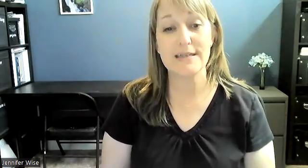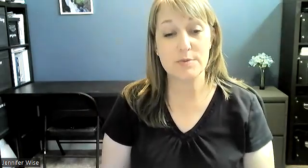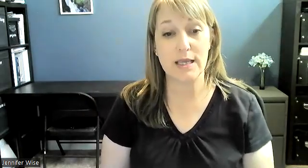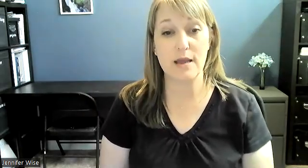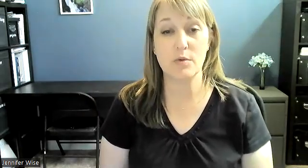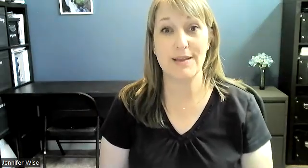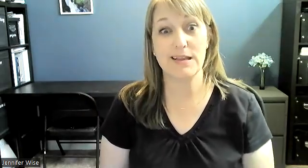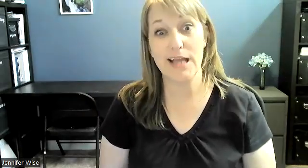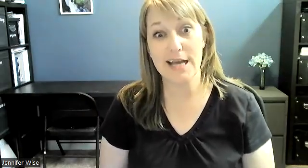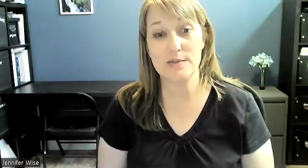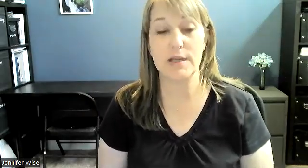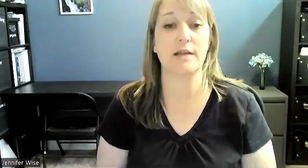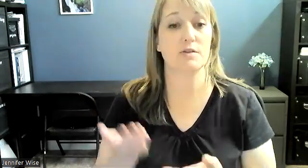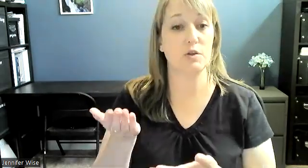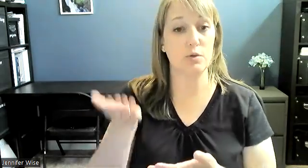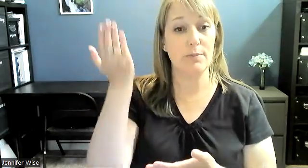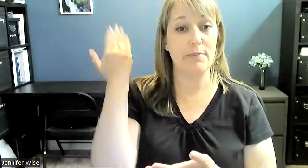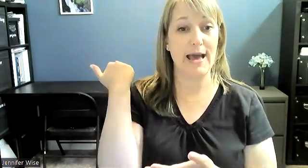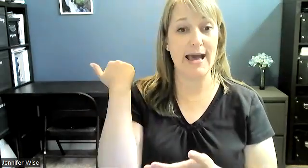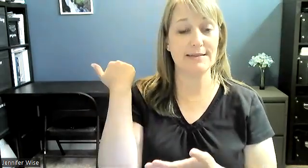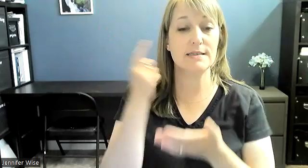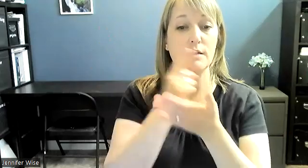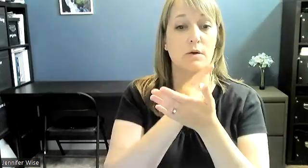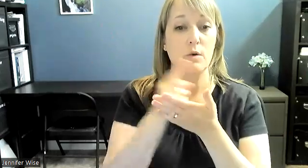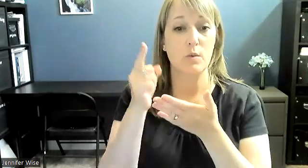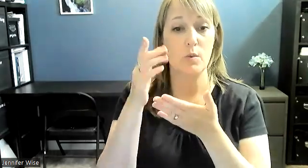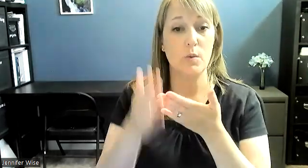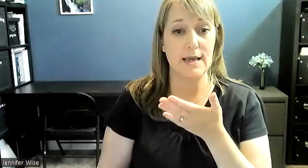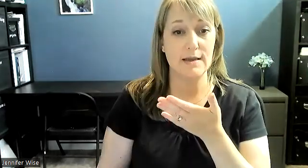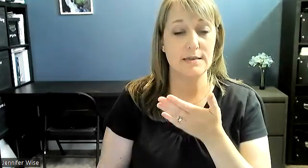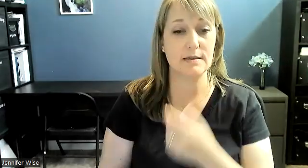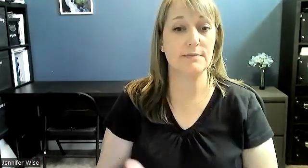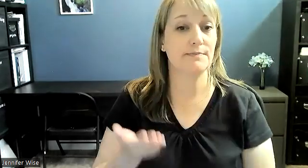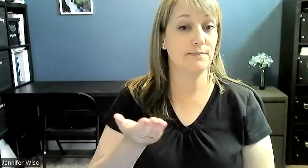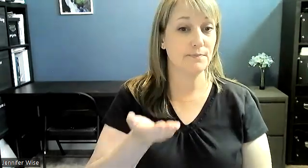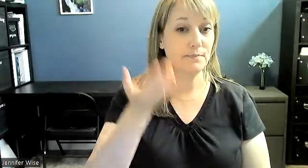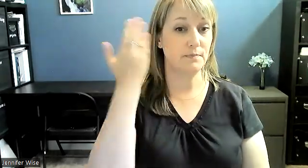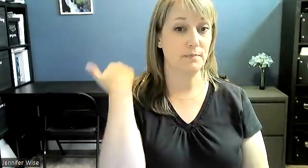Past weekend would be last weekend. So you do past weekend.